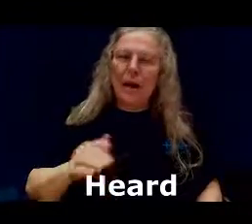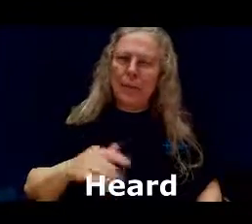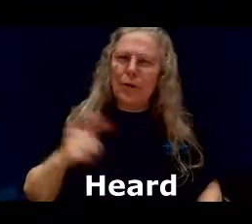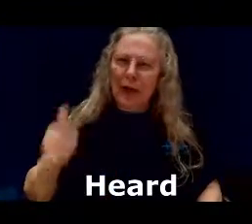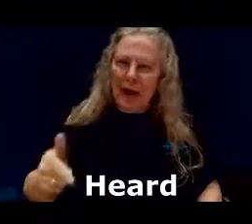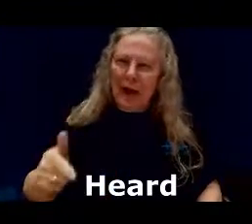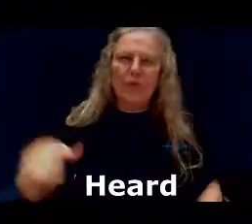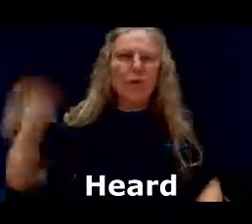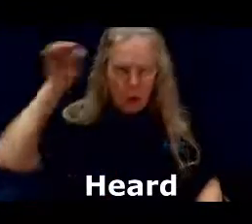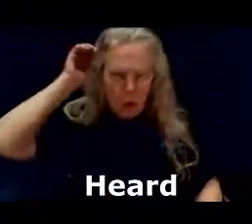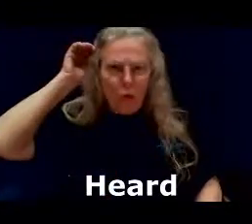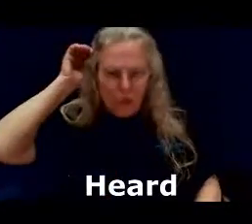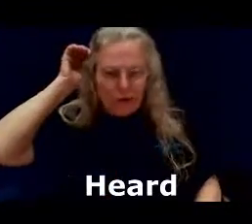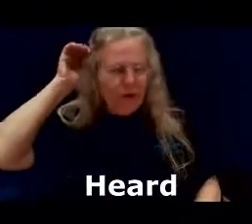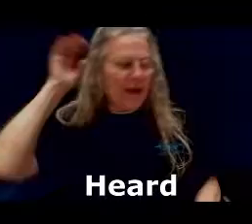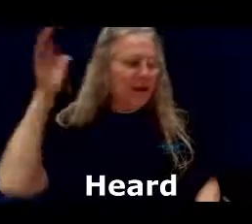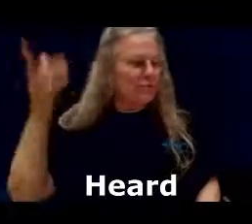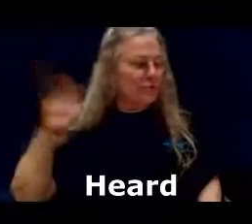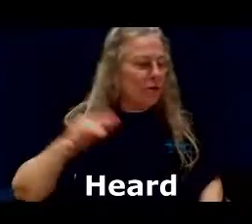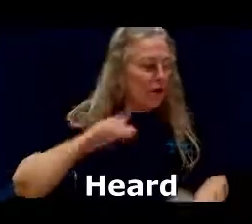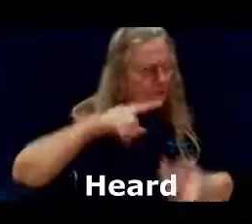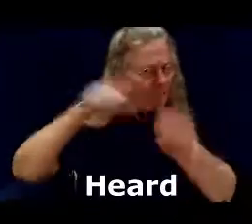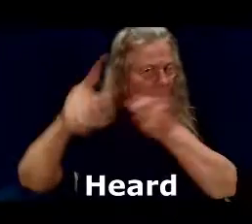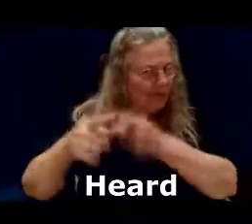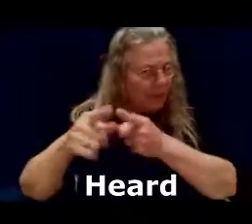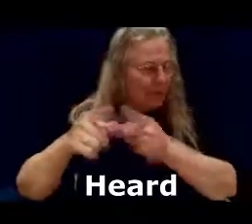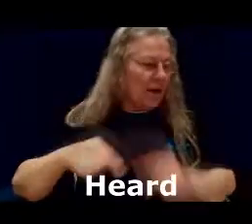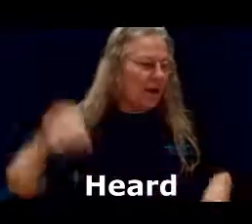Cup your hand over your ear. Sorry, flip it around.